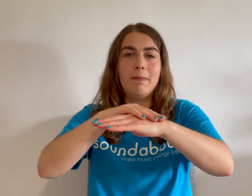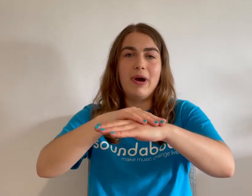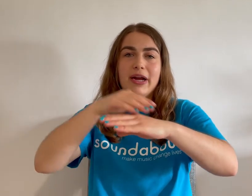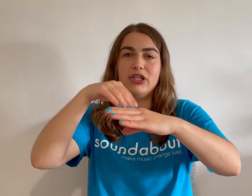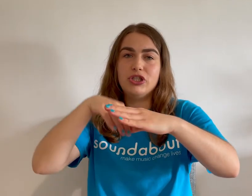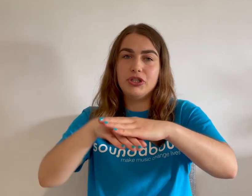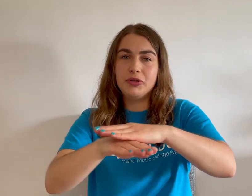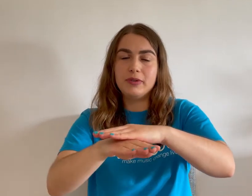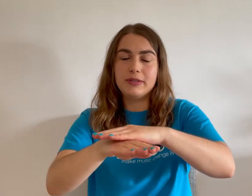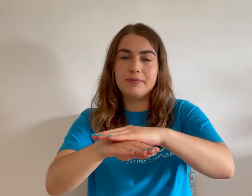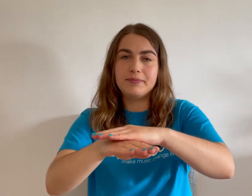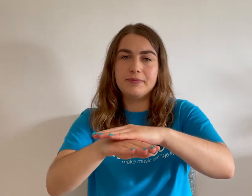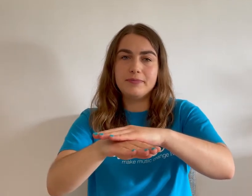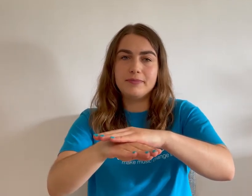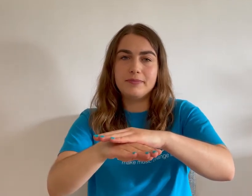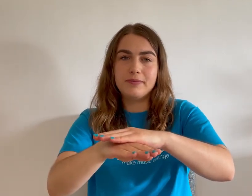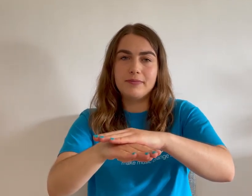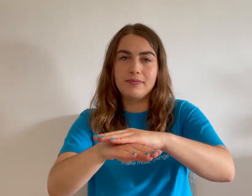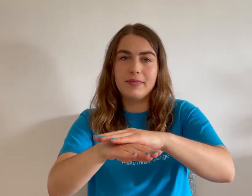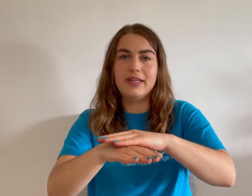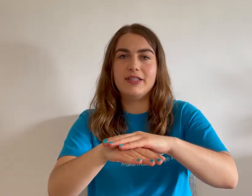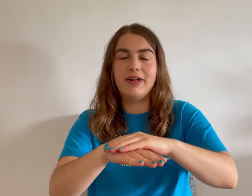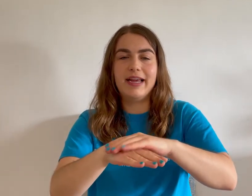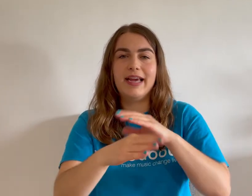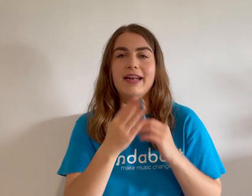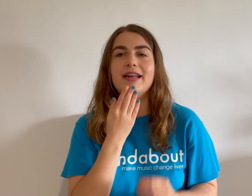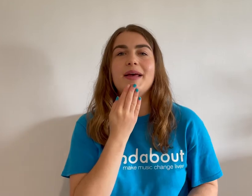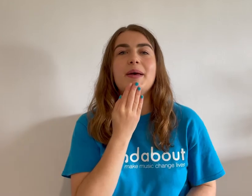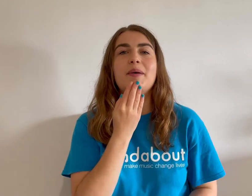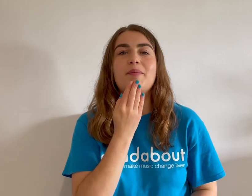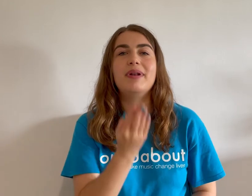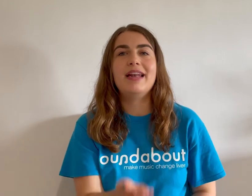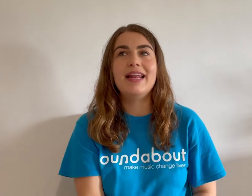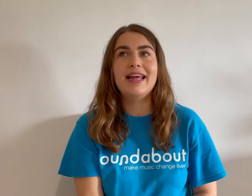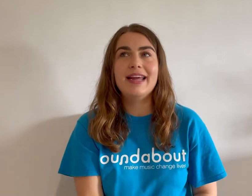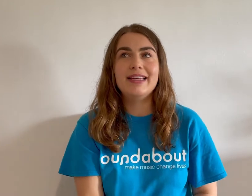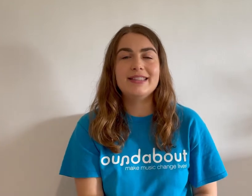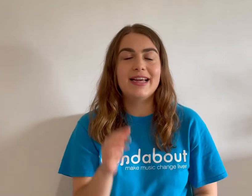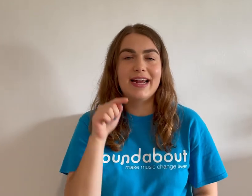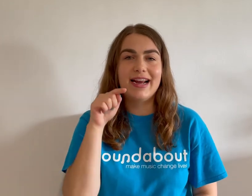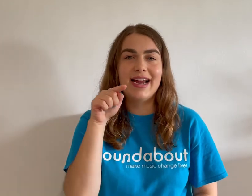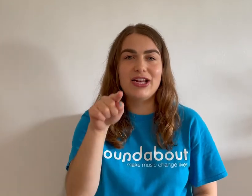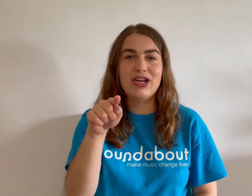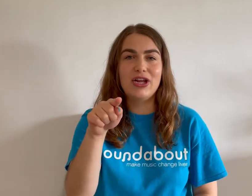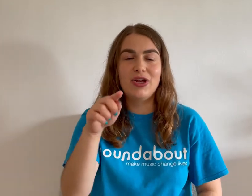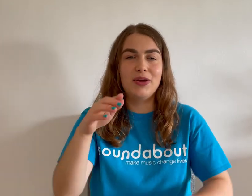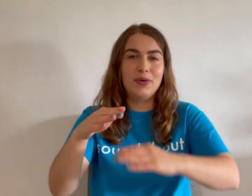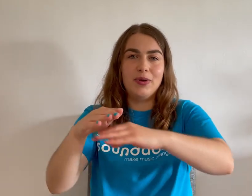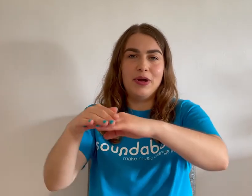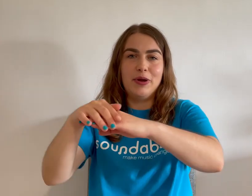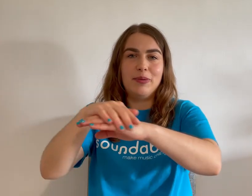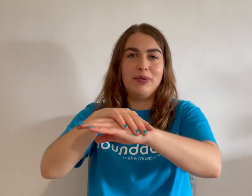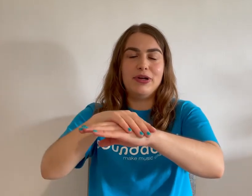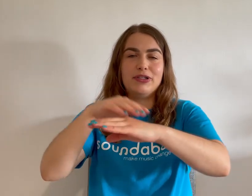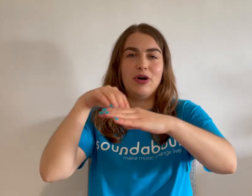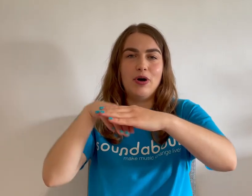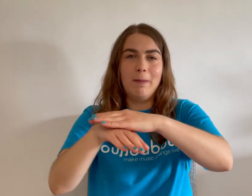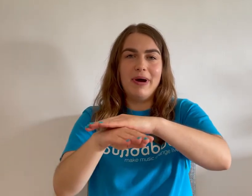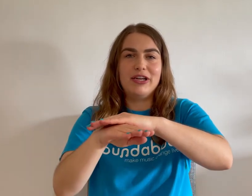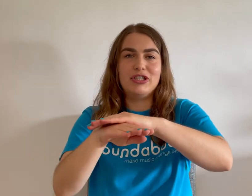my shoes? Let's do that again. Please can you put on my